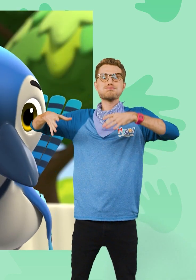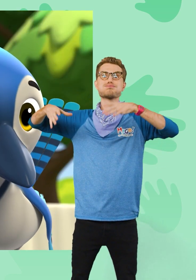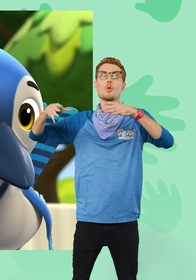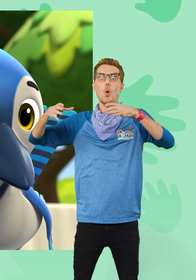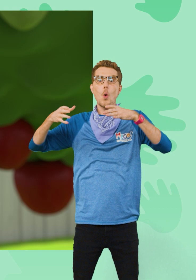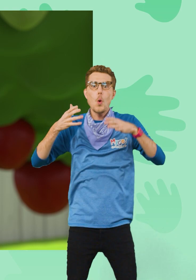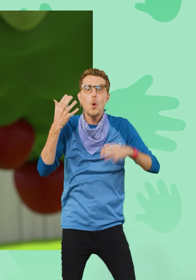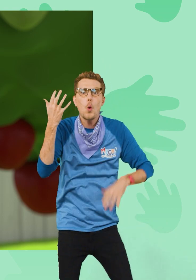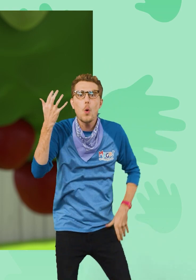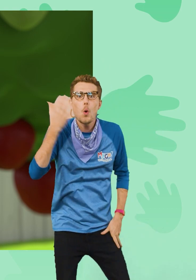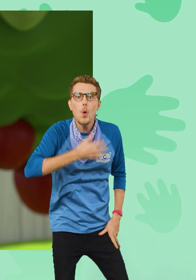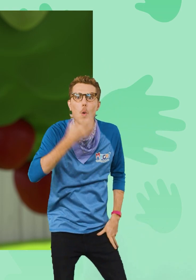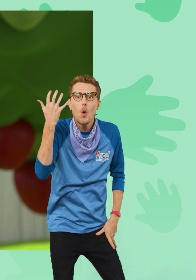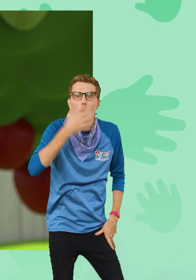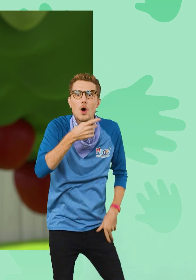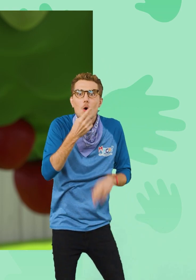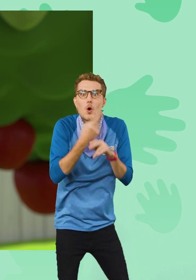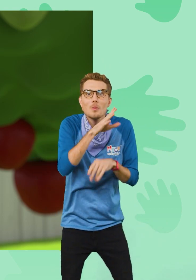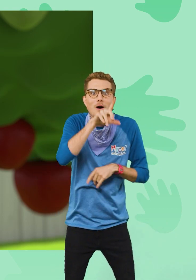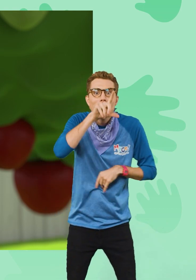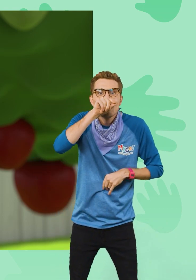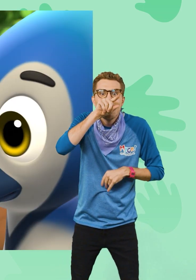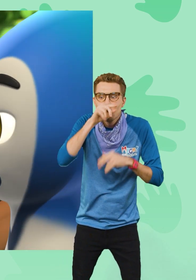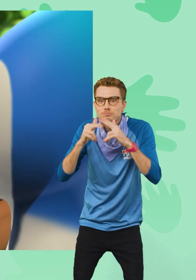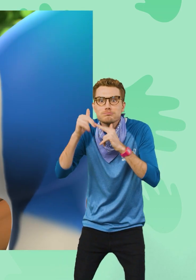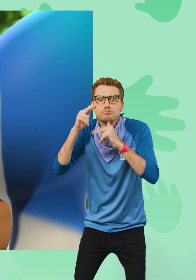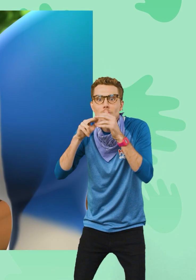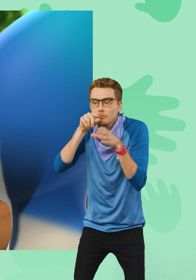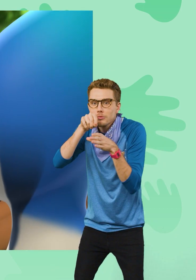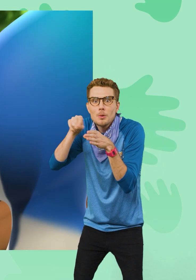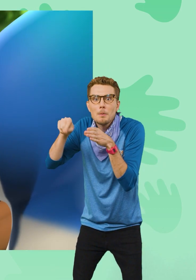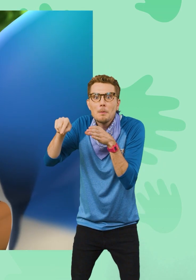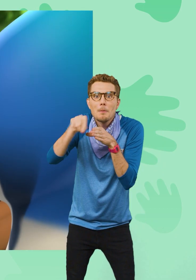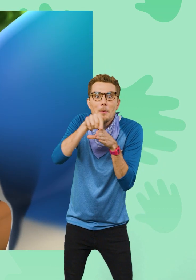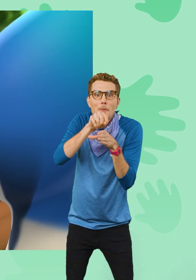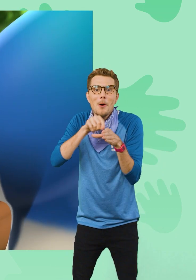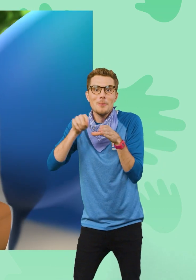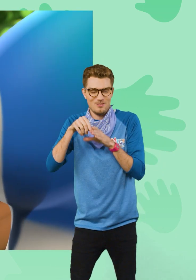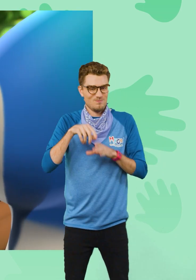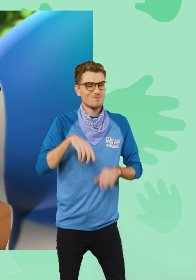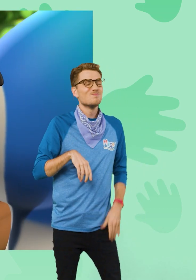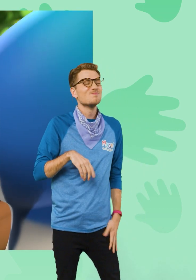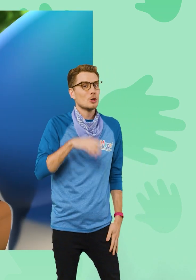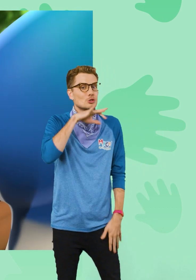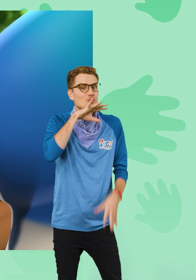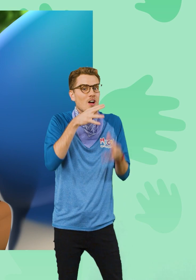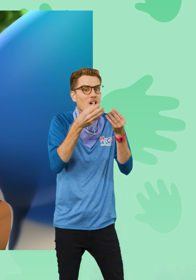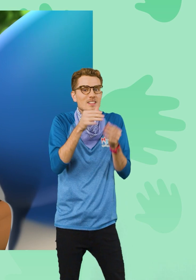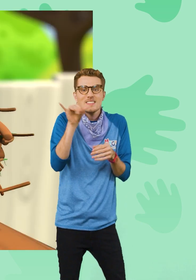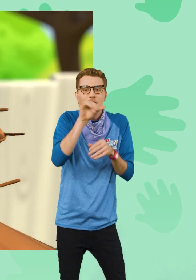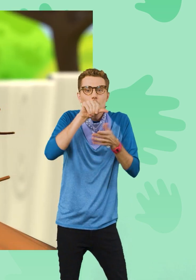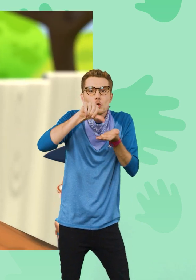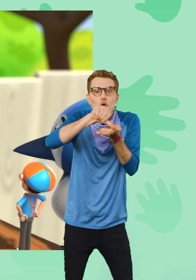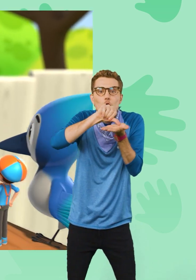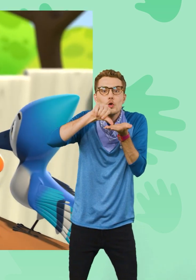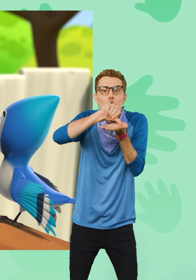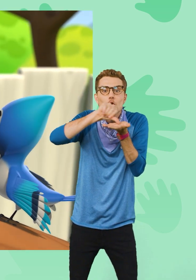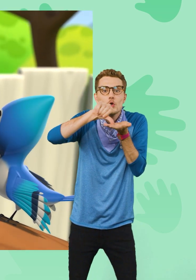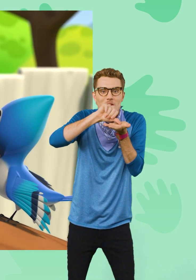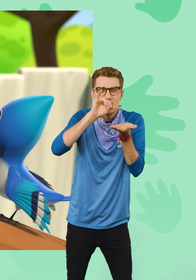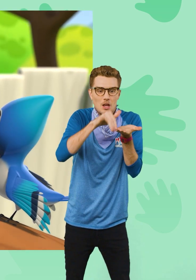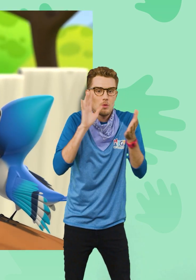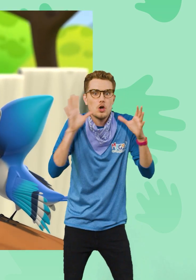other. Whoa! You use your beak to build it. The mud is like glue, holding the nest together. Your nest